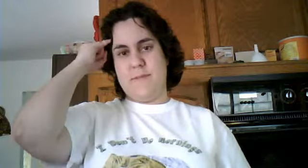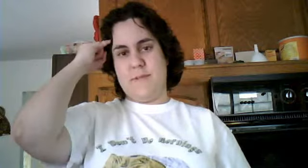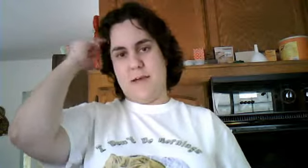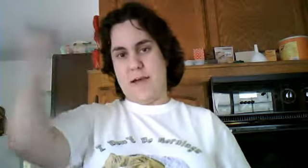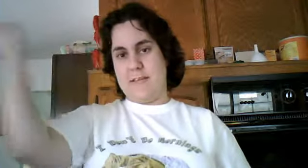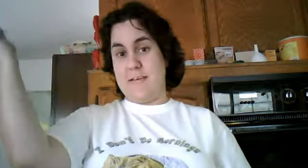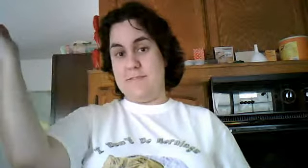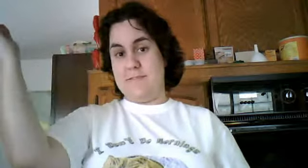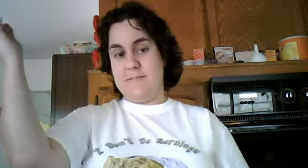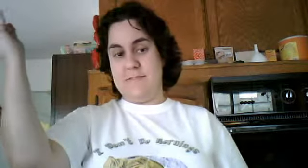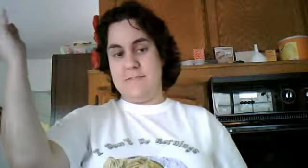Idea.